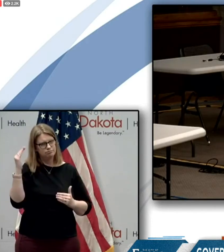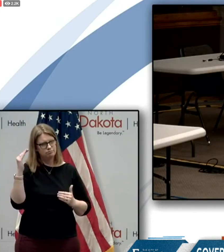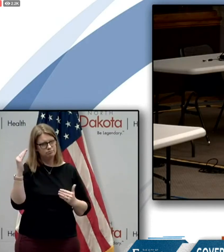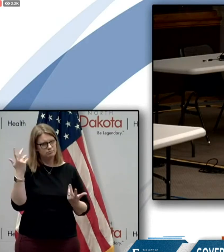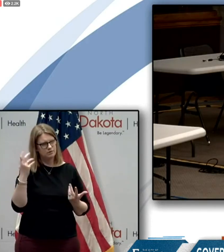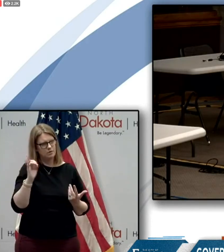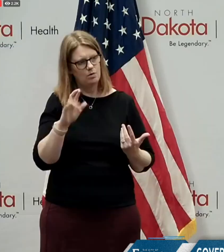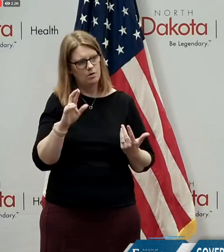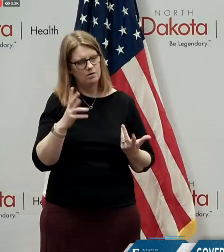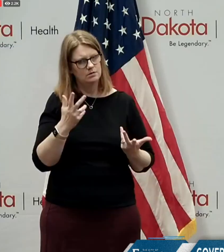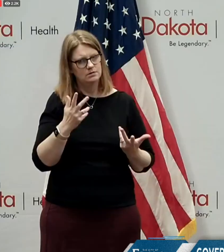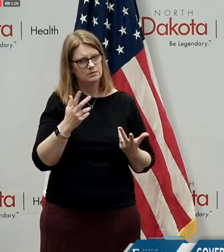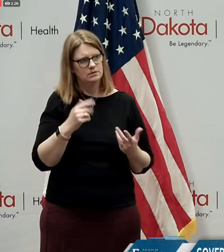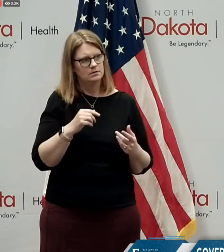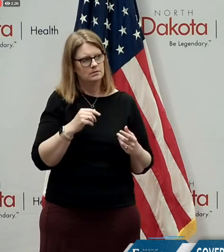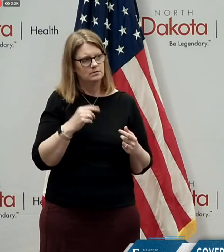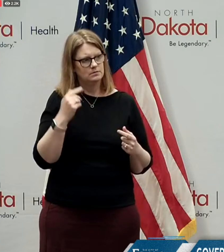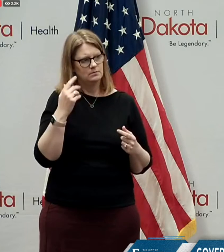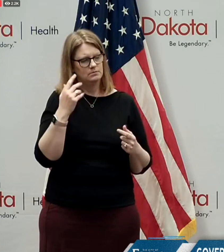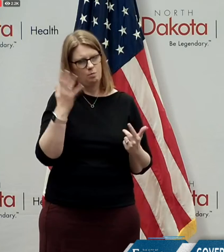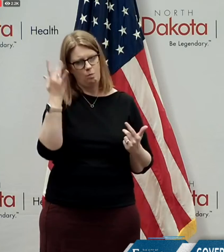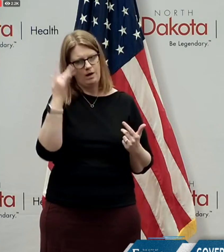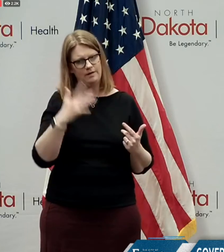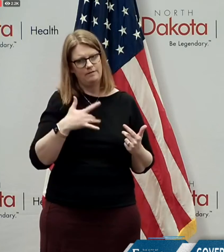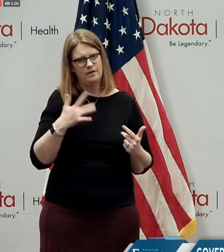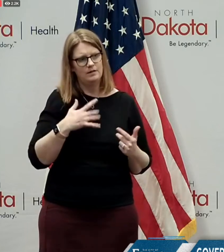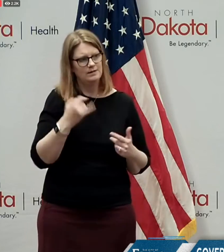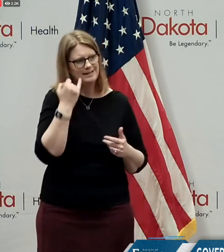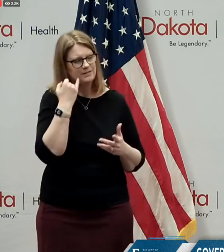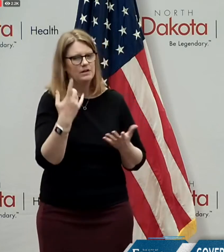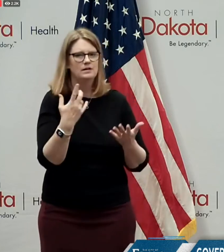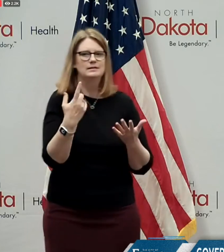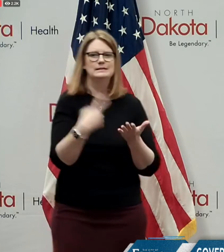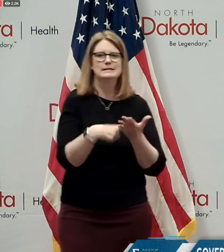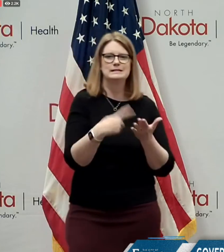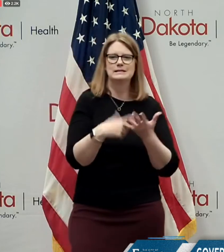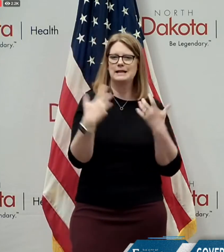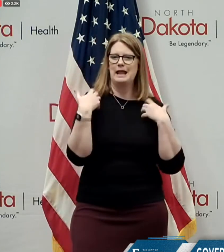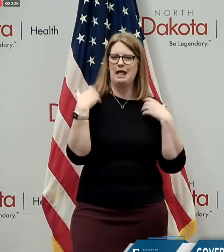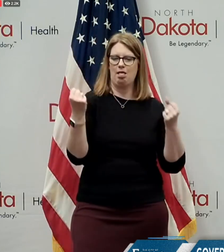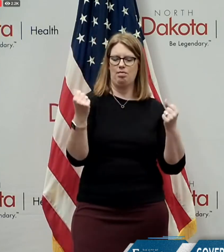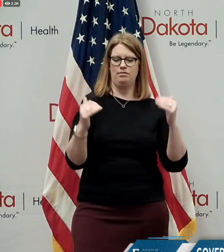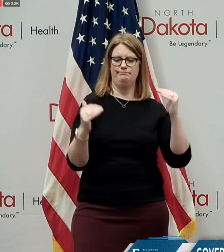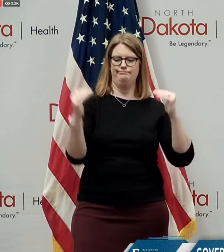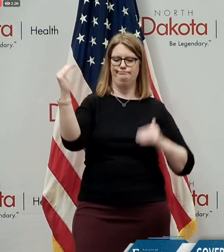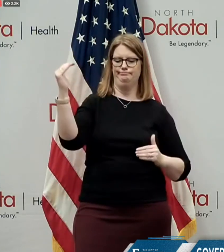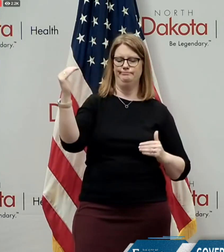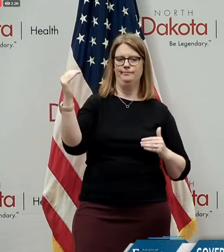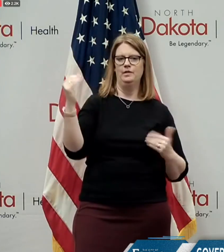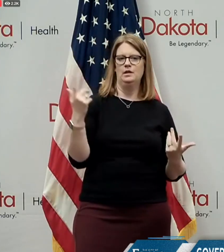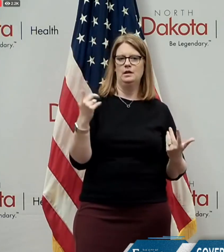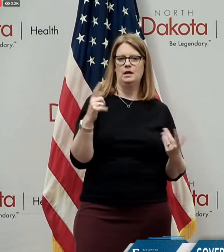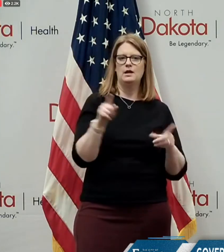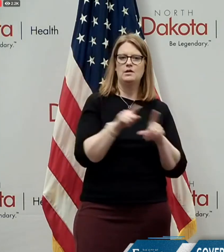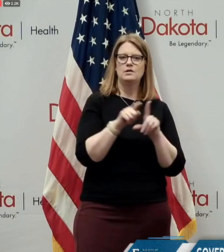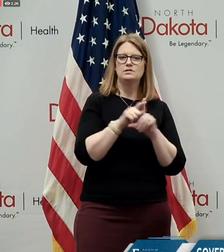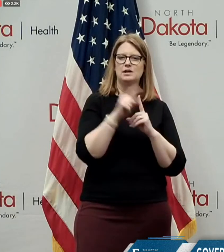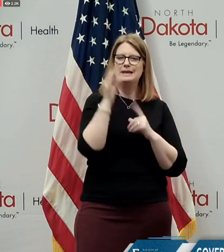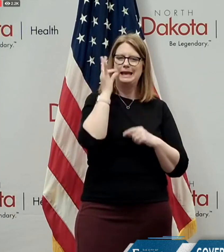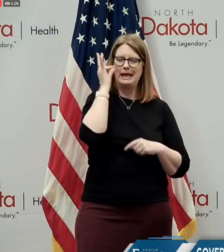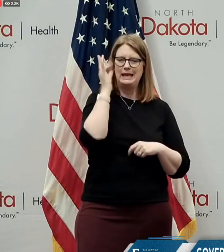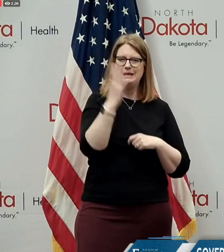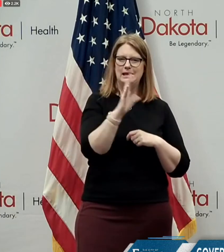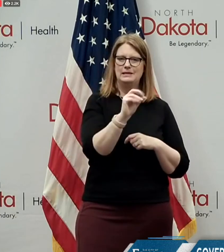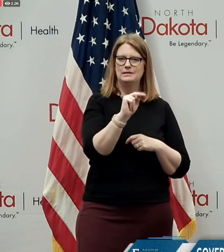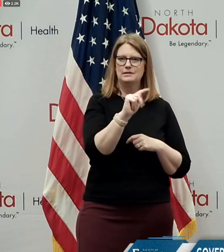to? Well, you know, when you talk about health disparities in the country, even here in North Dakota with our tribes, I mean, yeah, our